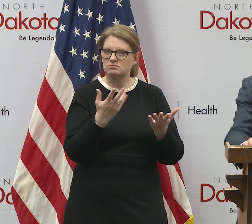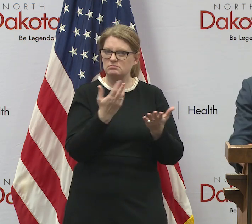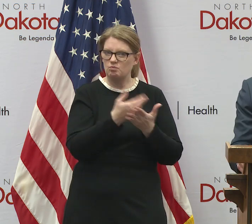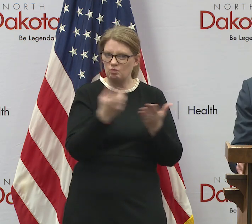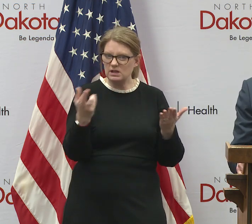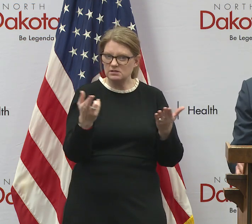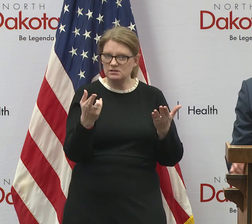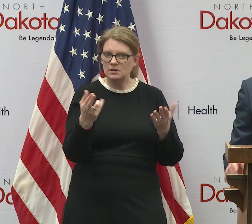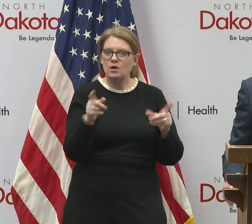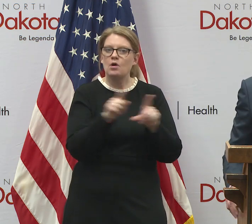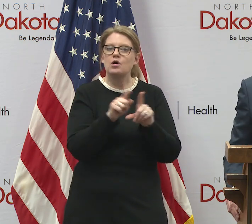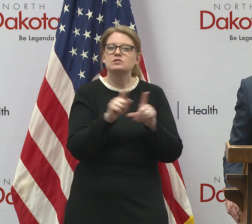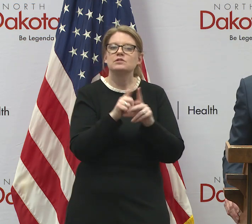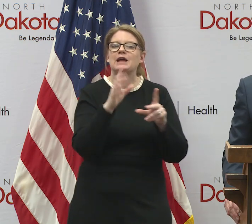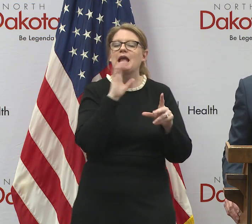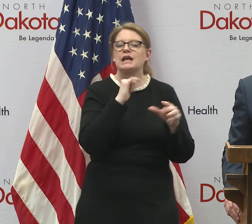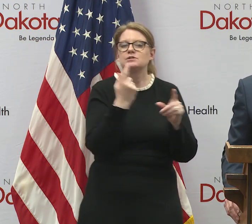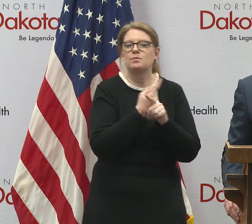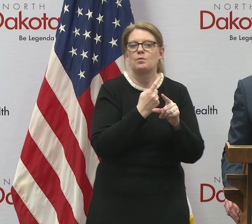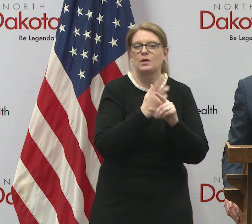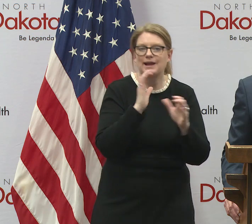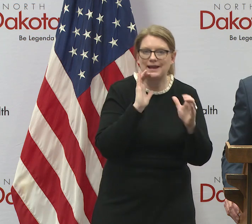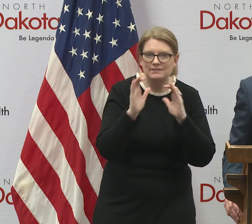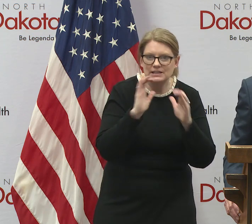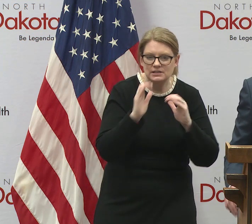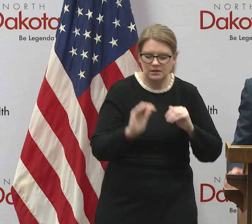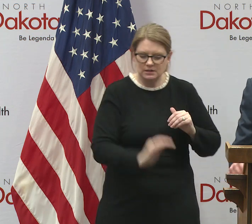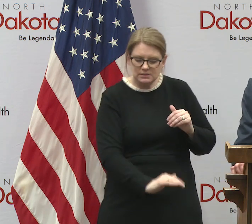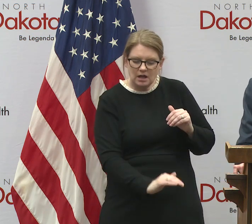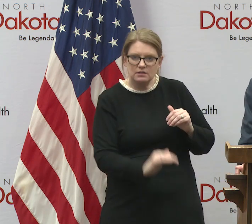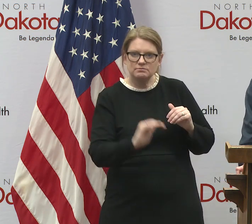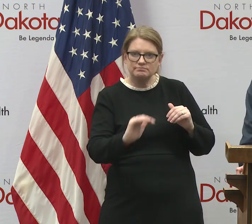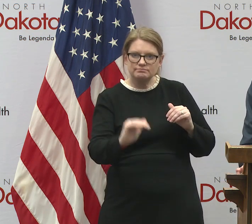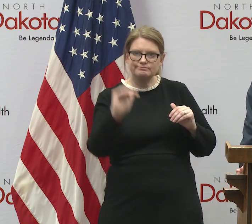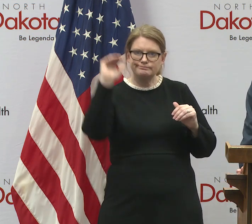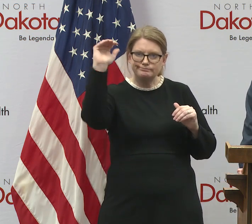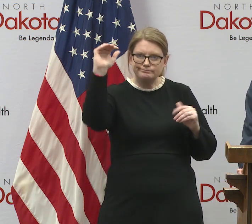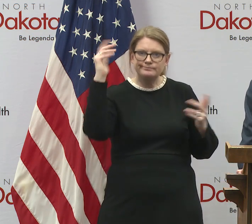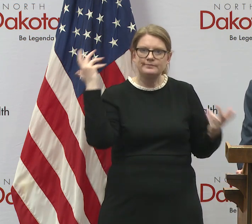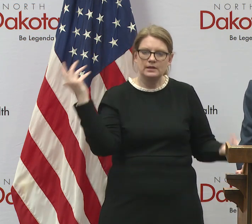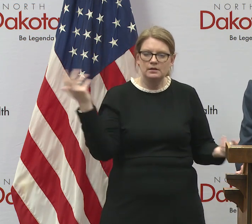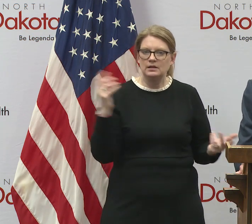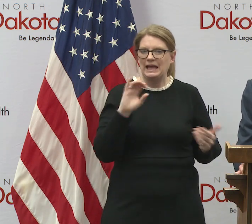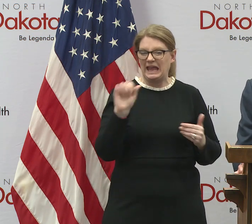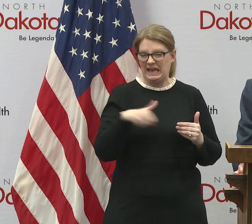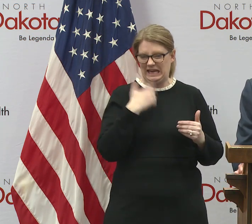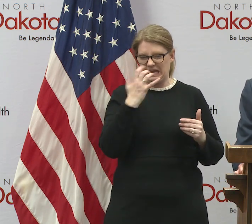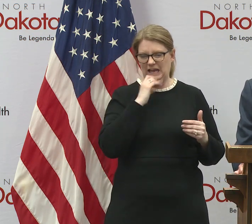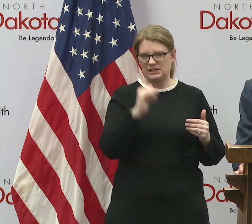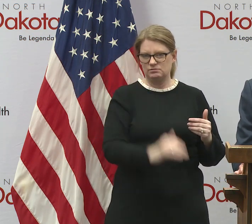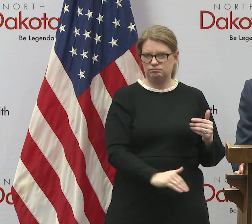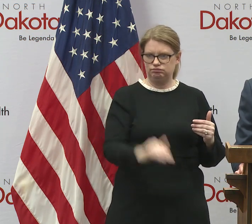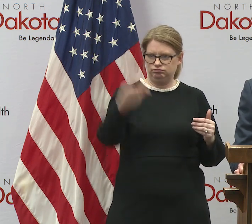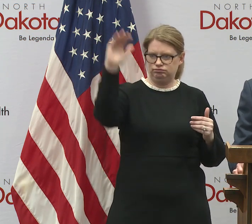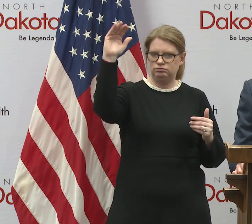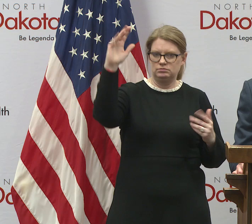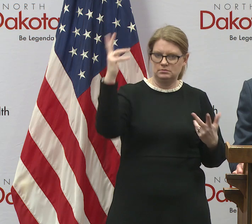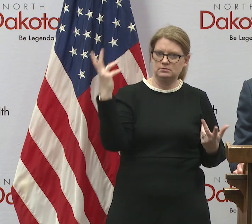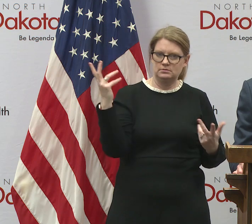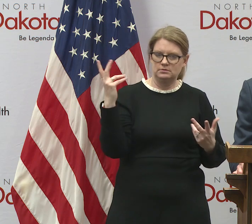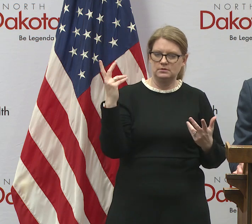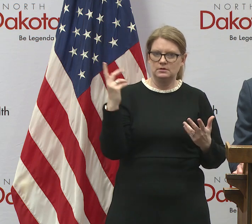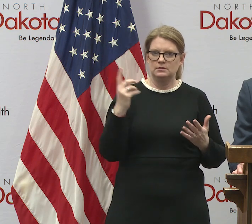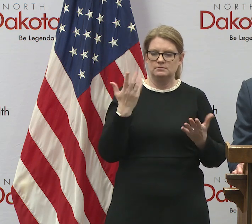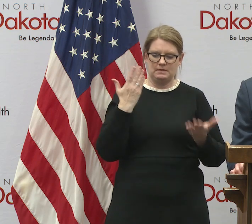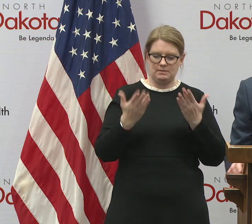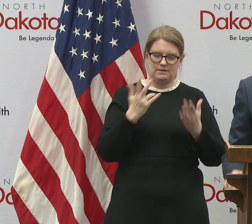support age-appropriate conversations, whether you got a toddler, preschool, elementary, middle school, or high school, because depending on the age, you may want to